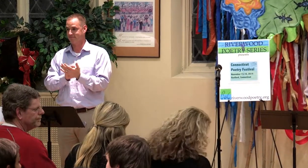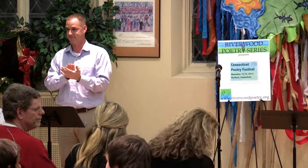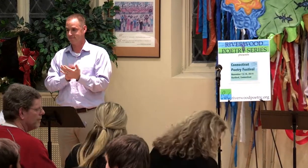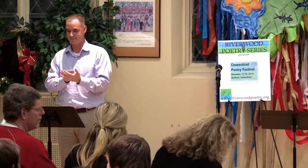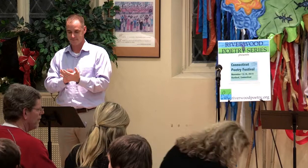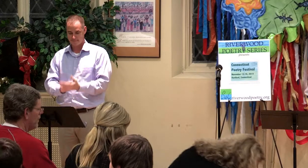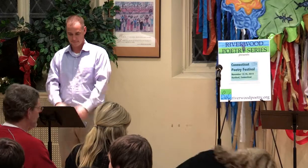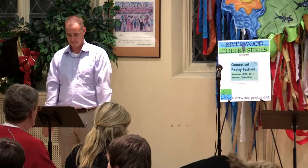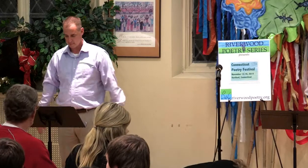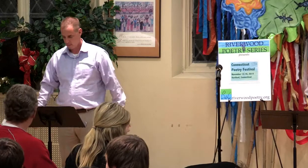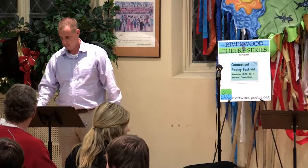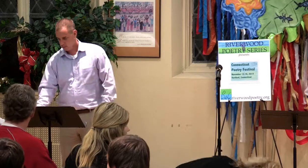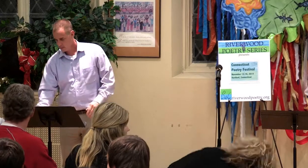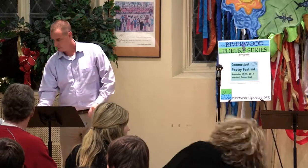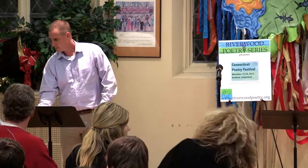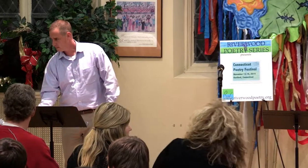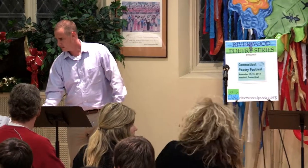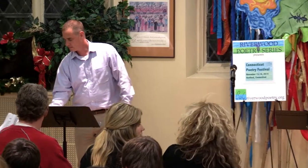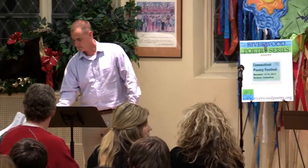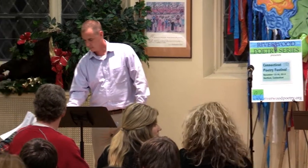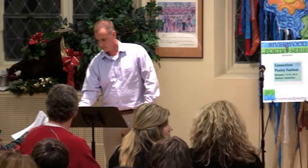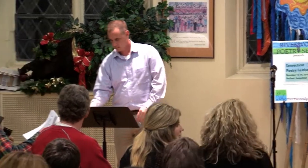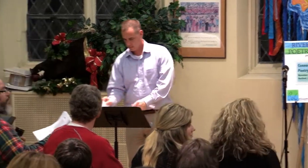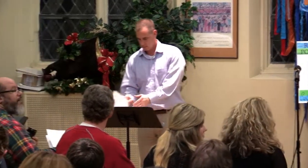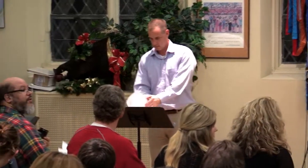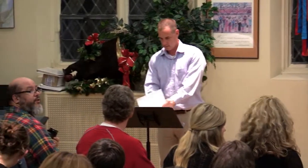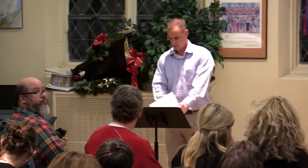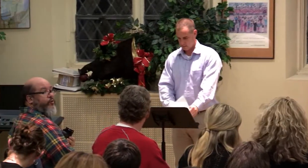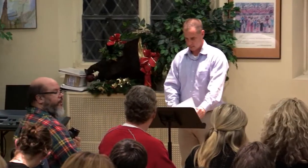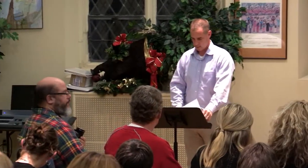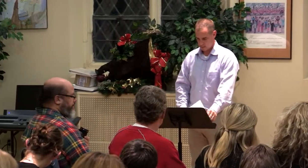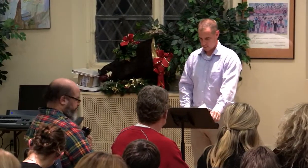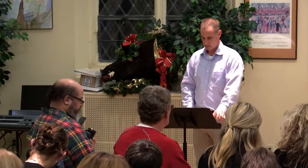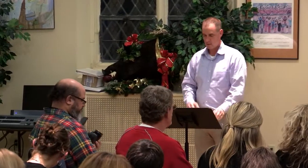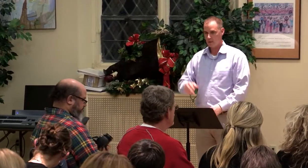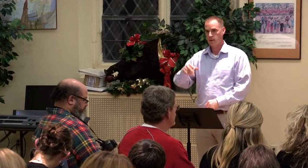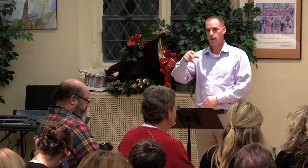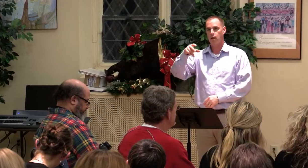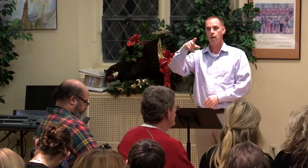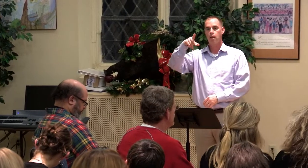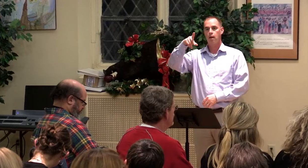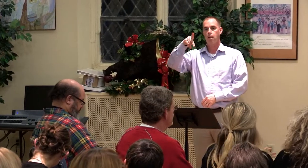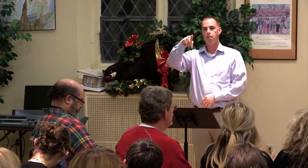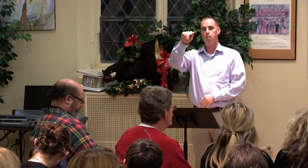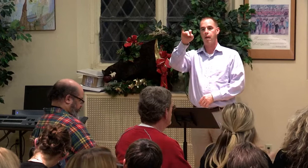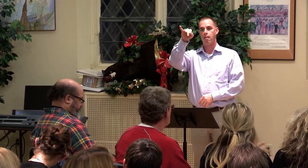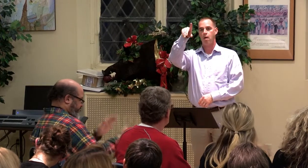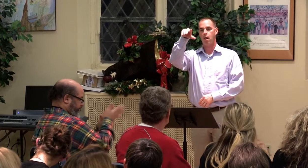Our next poet is faculty member Pamela Nomura.